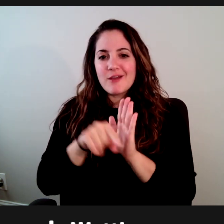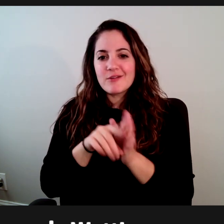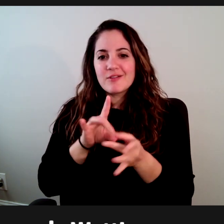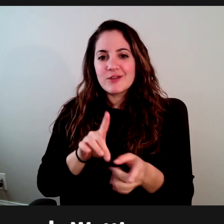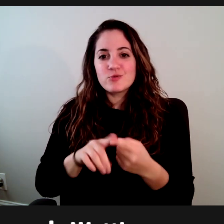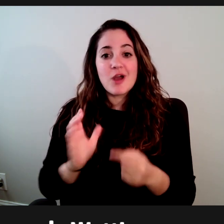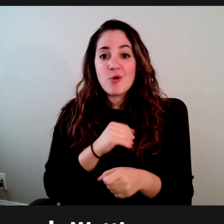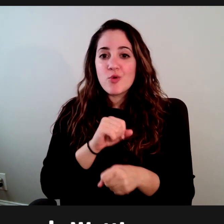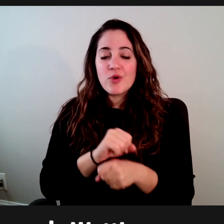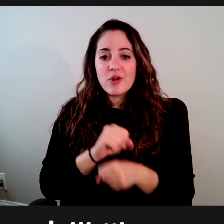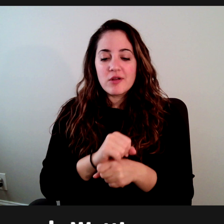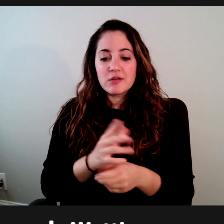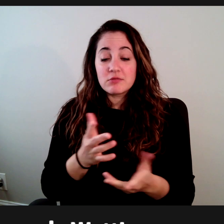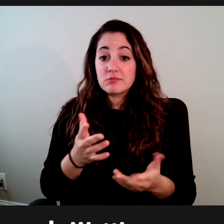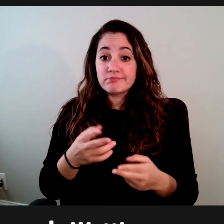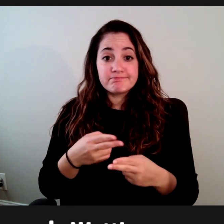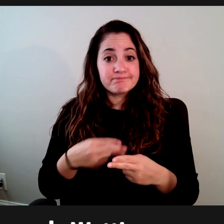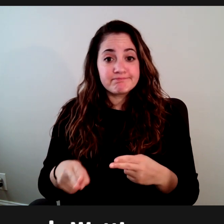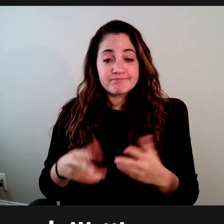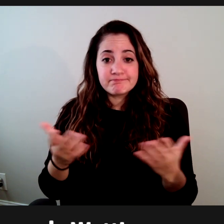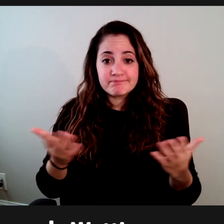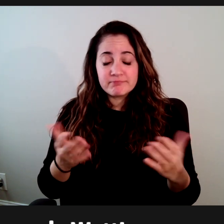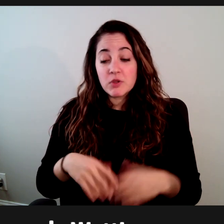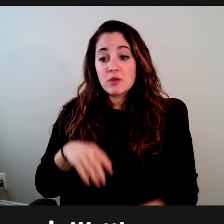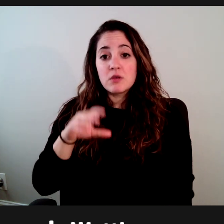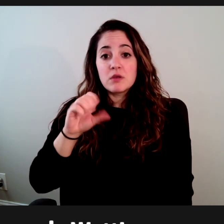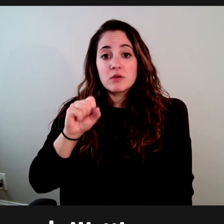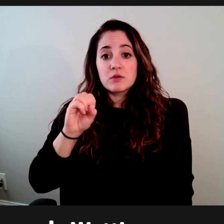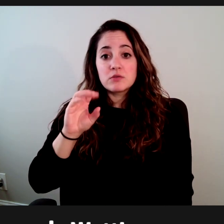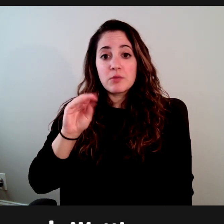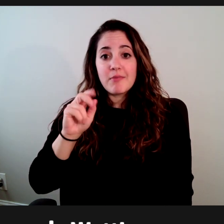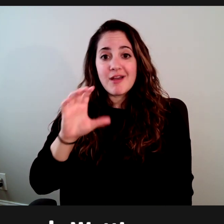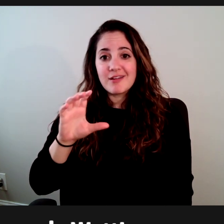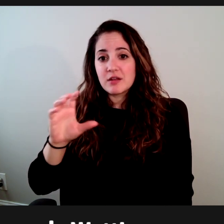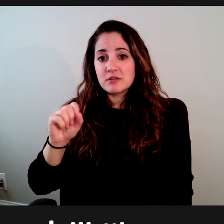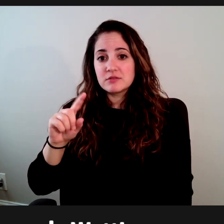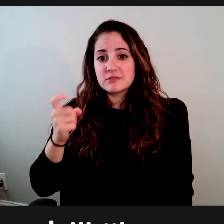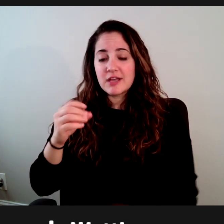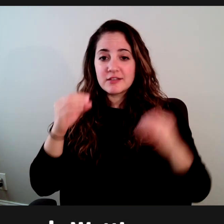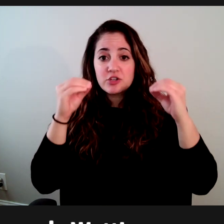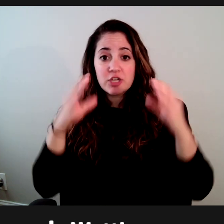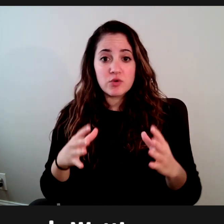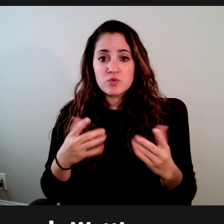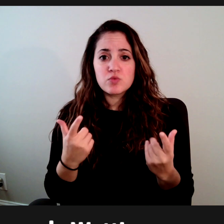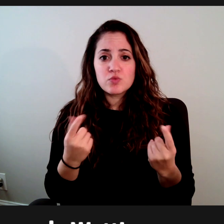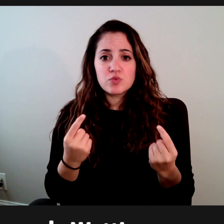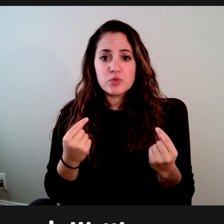that, I guess just in a few words, I would say that somatic sex educators